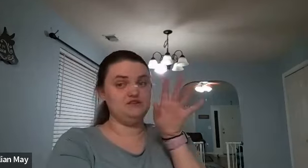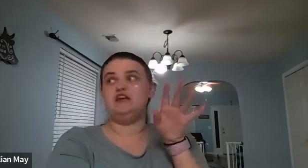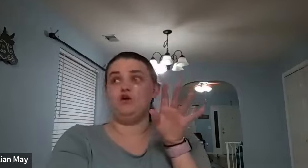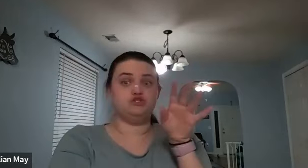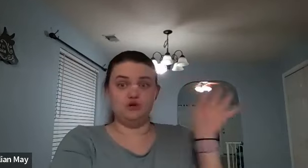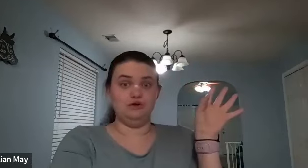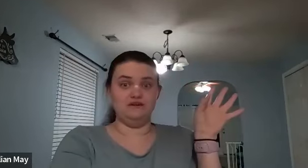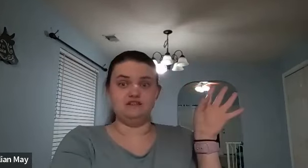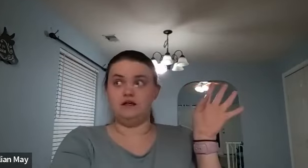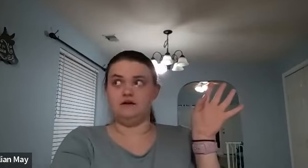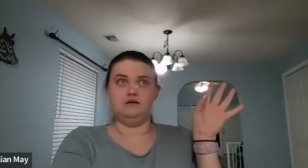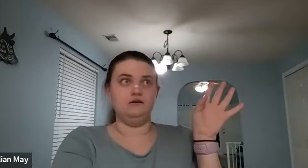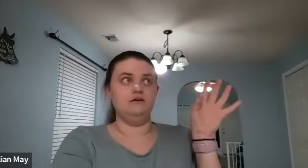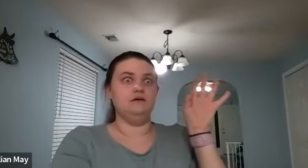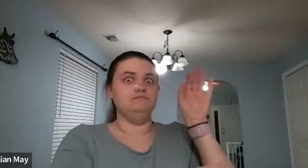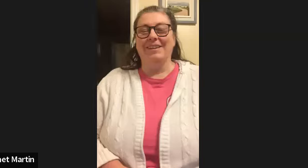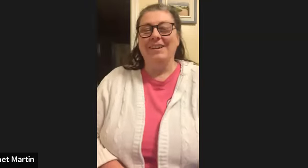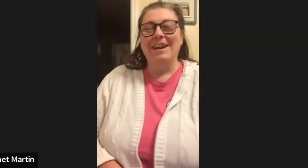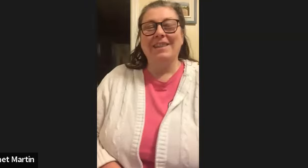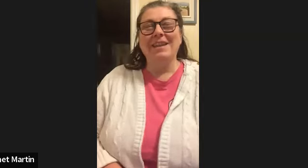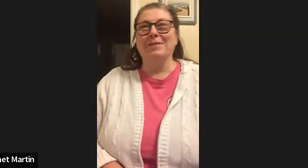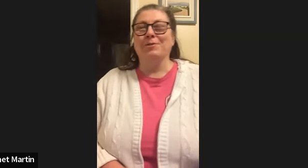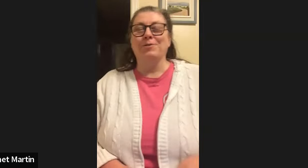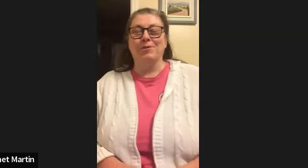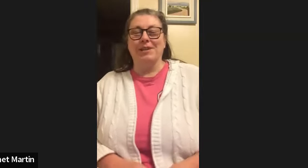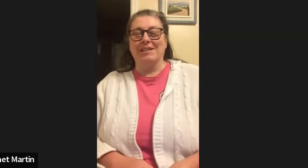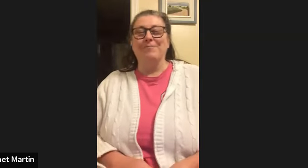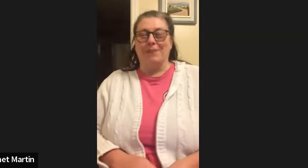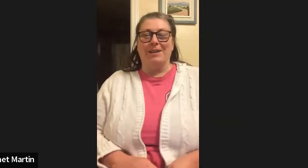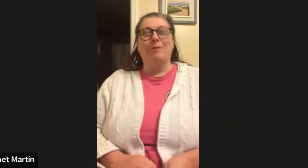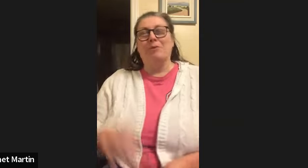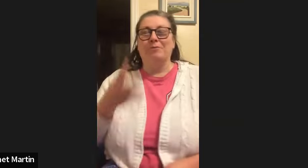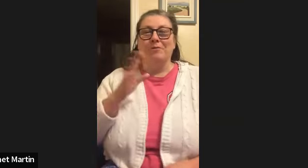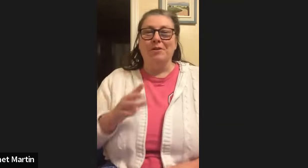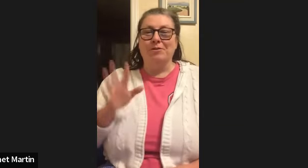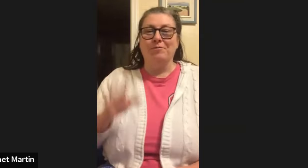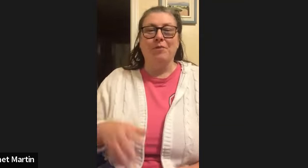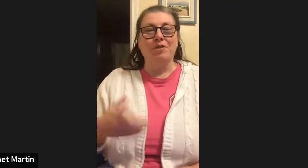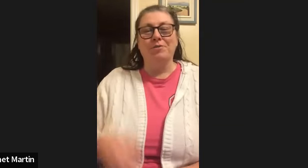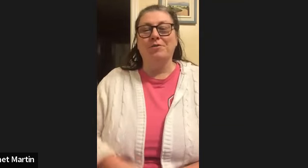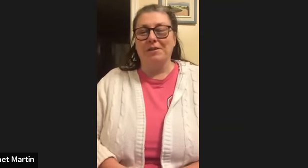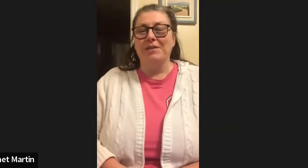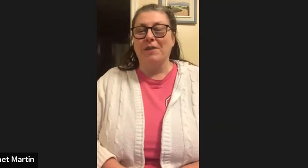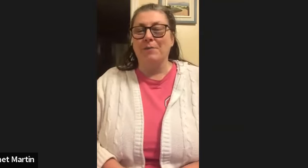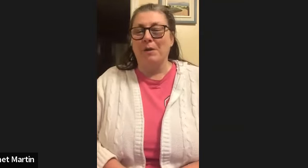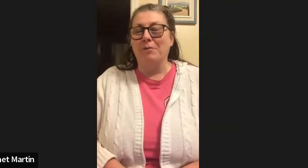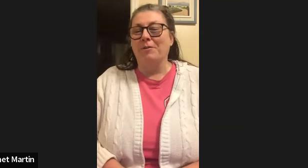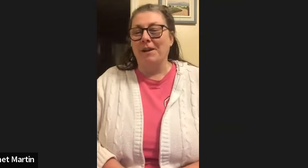they are so clueless. They're like, I think it was 2 students with him, or 1 or 2 students, if I remember